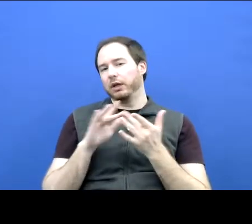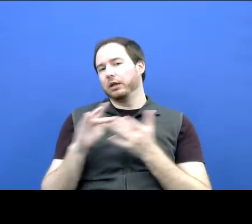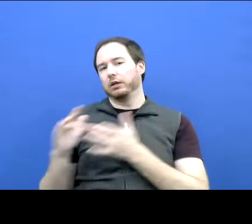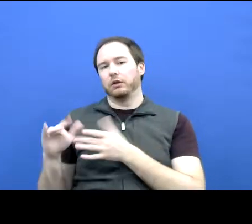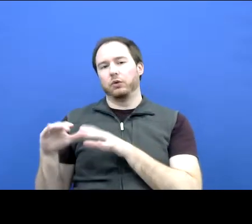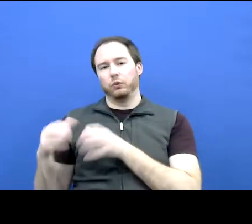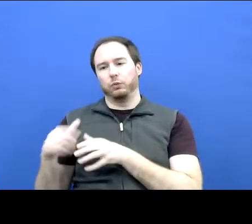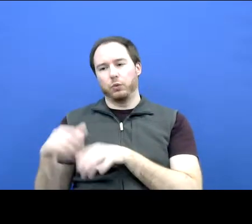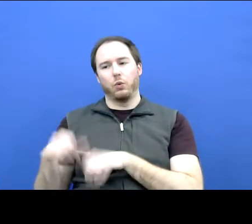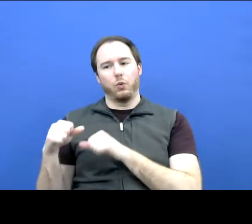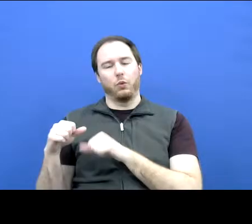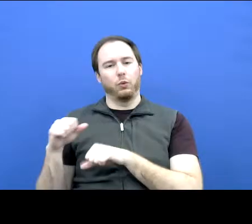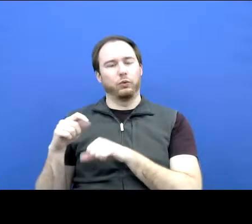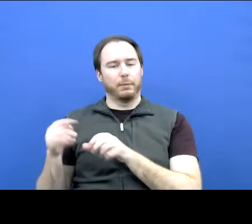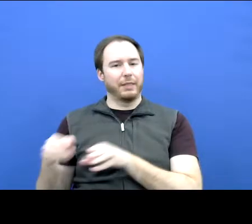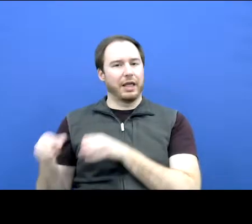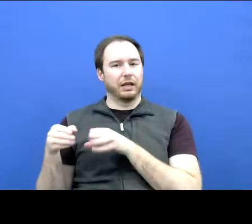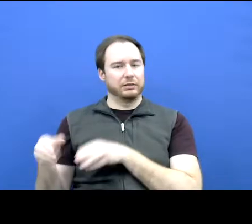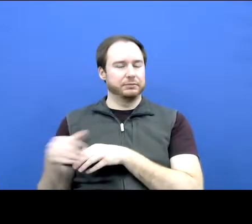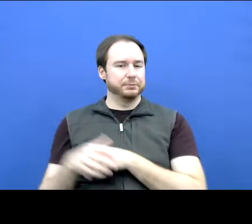group that does that planning. So